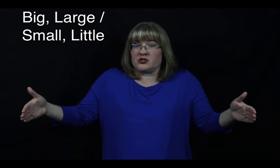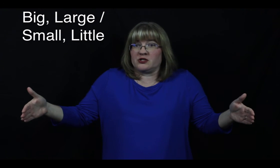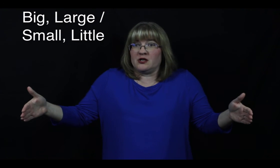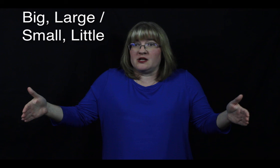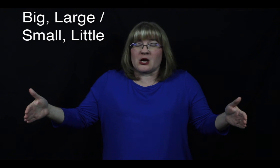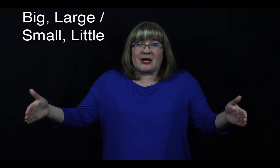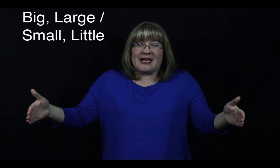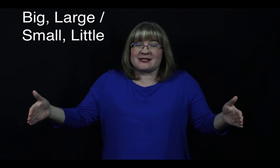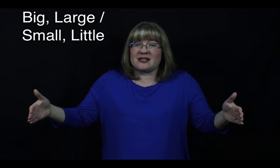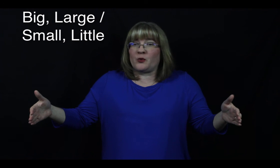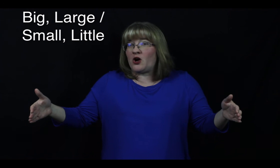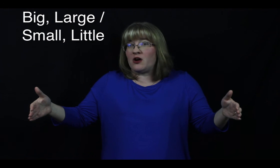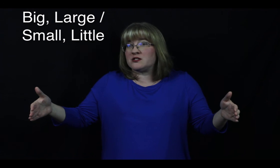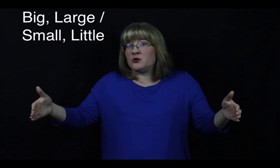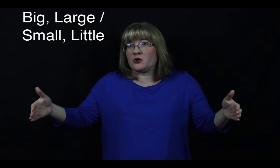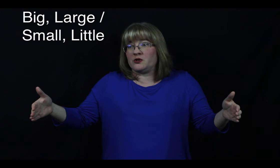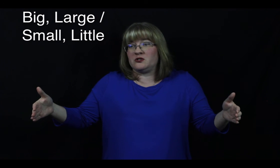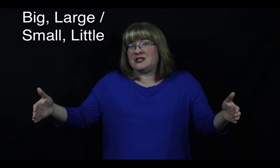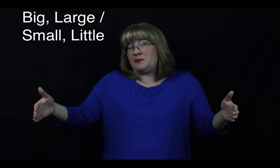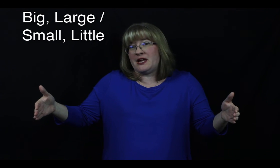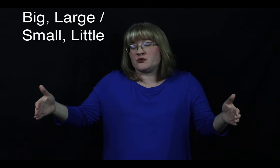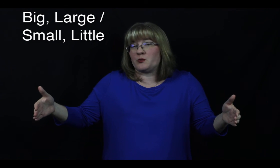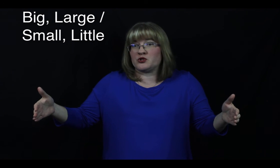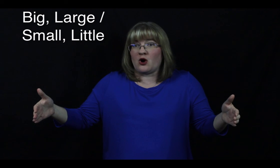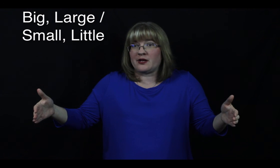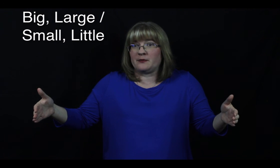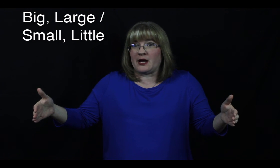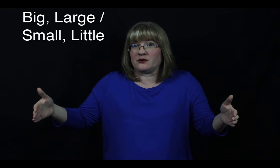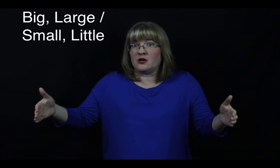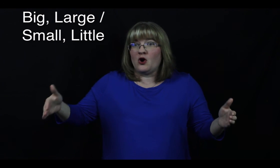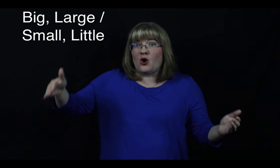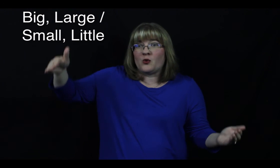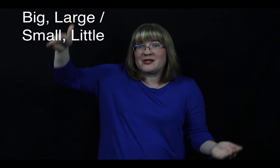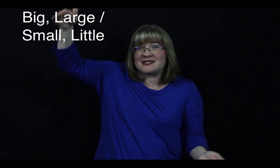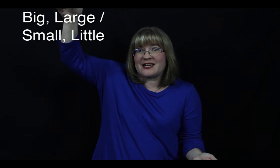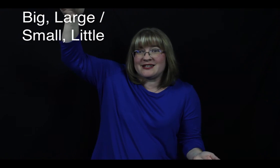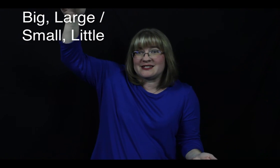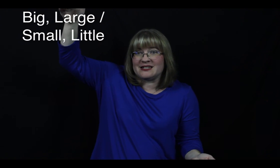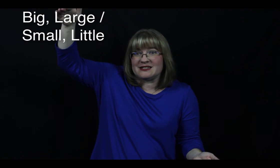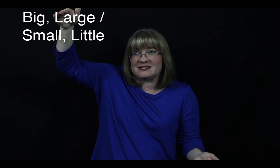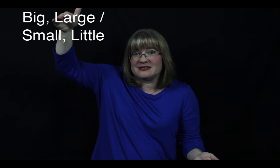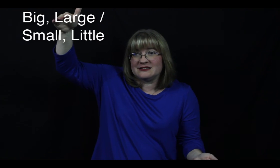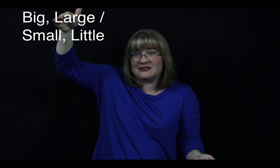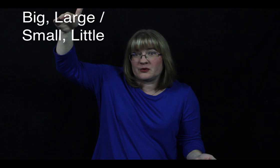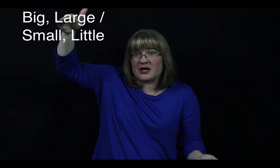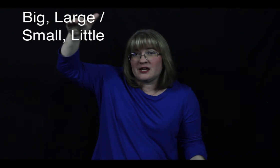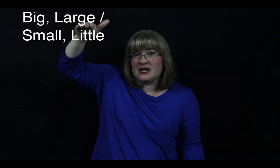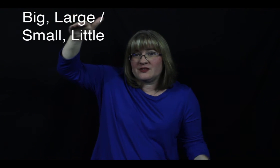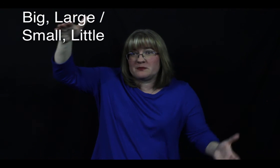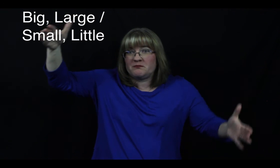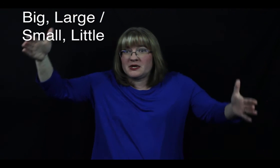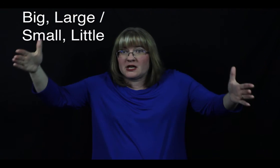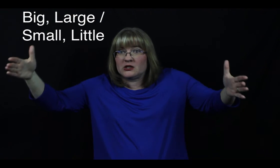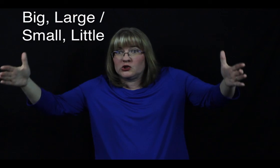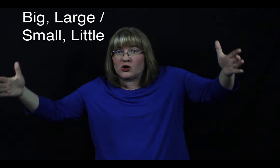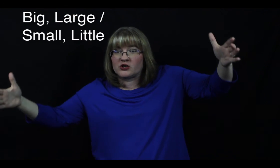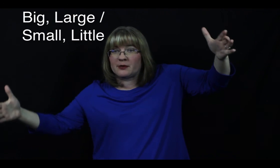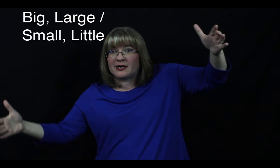large. Now in ASL, we also are going to, it depends on what we're talking about, on what size it is. Okay? If it's big and large, I might